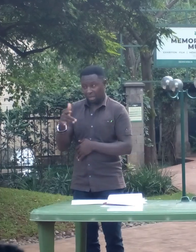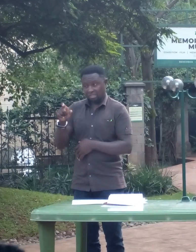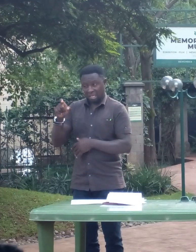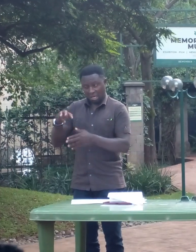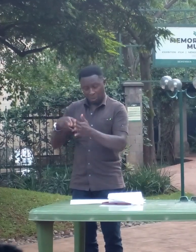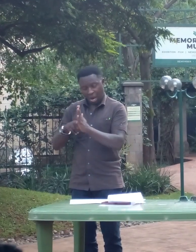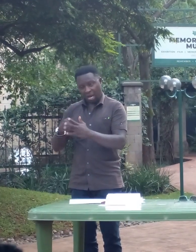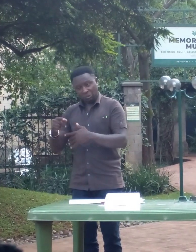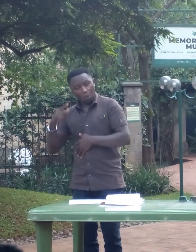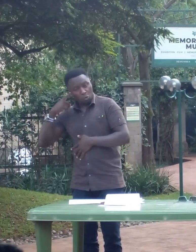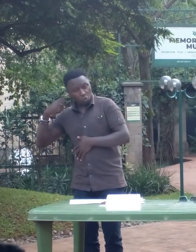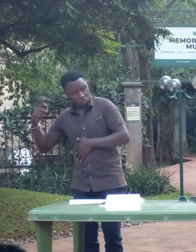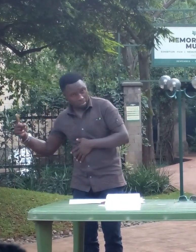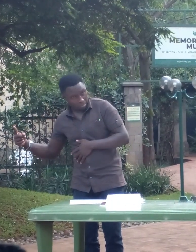rest.